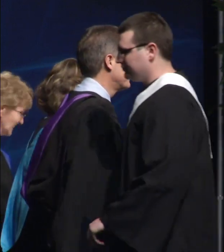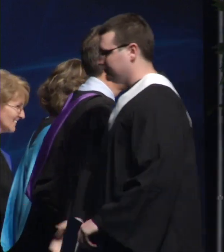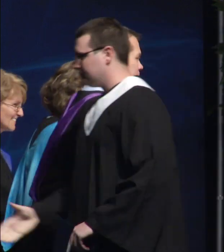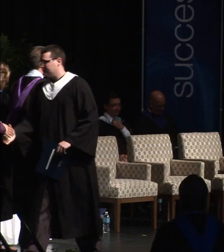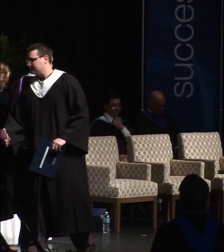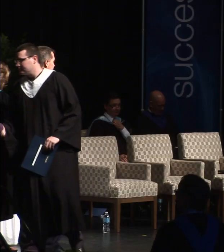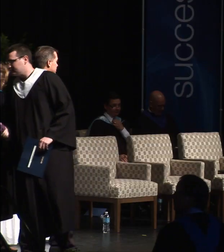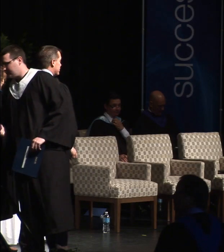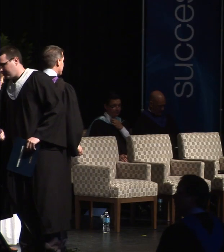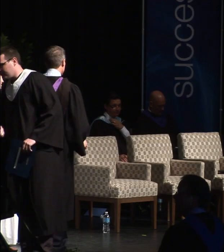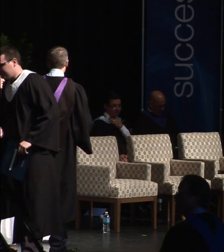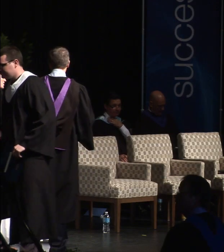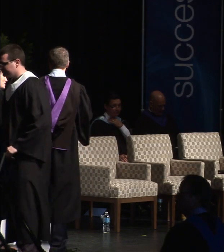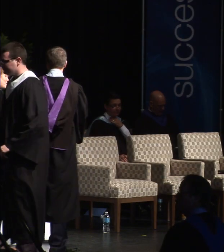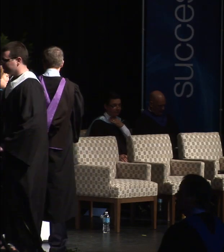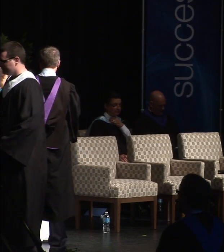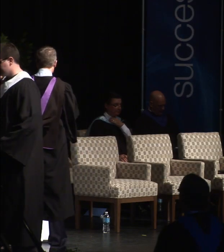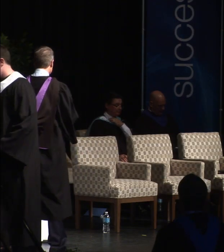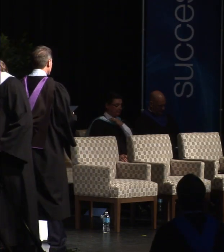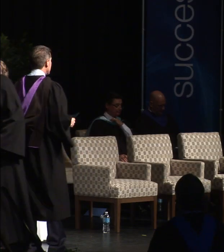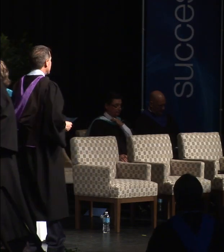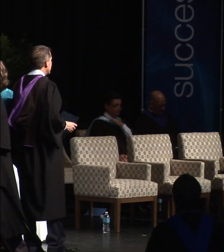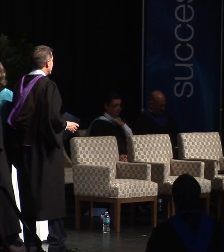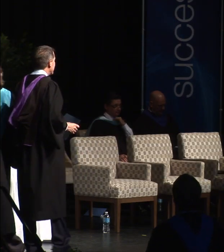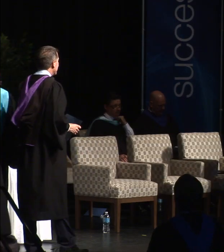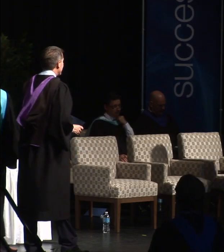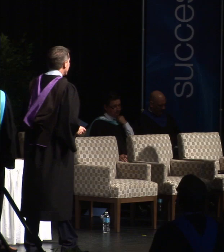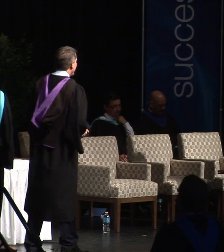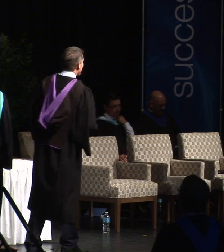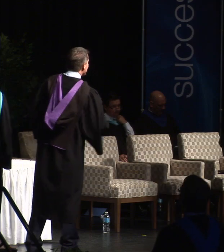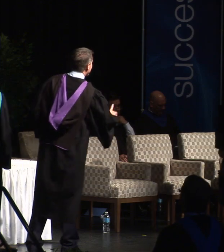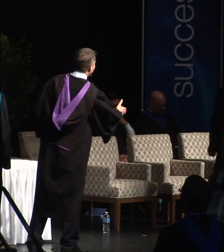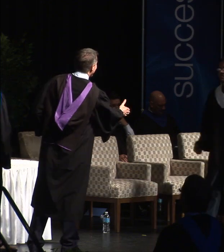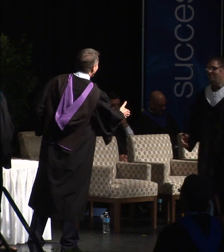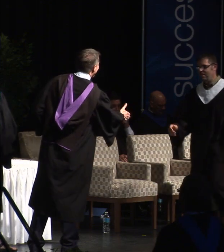Christopher Ashley Gale, honors.